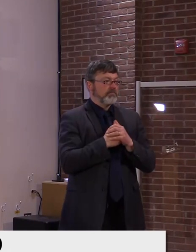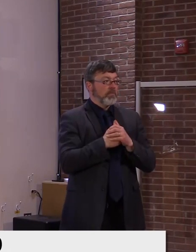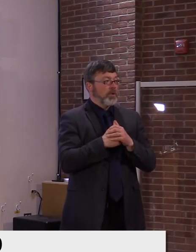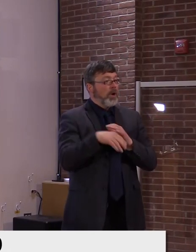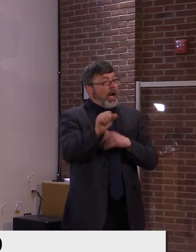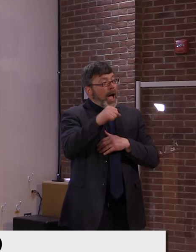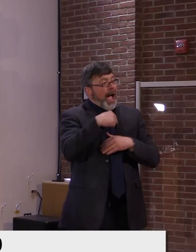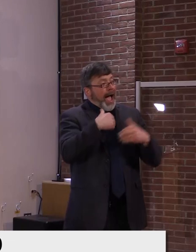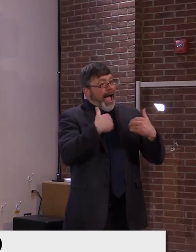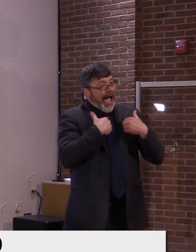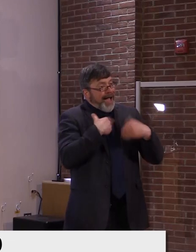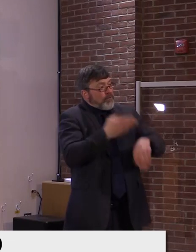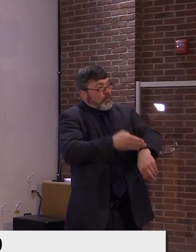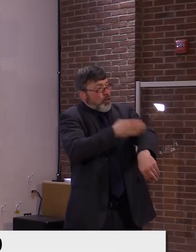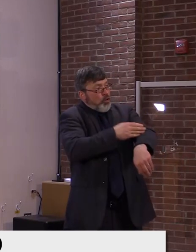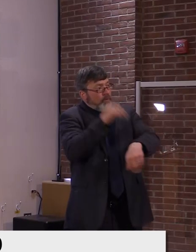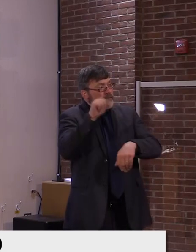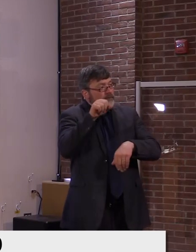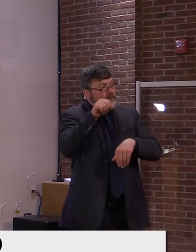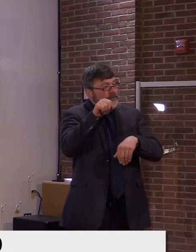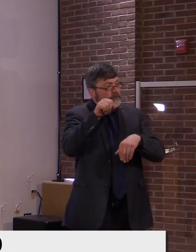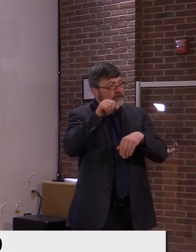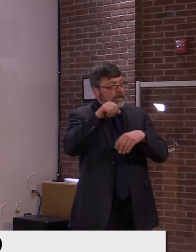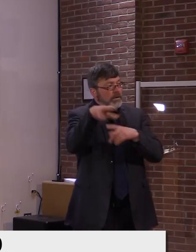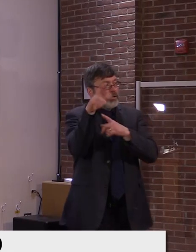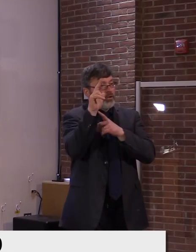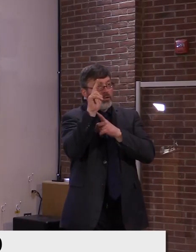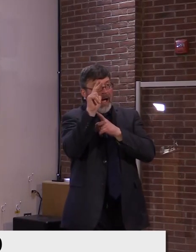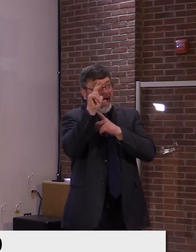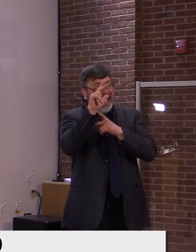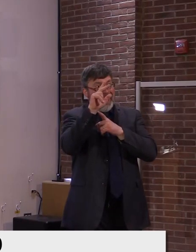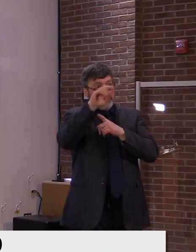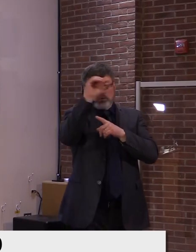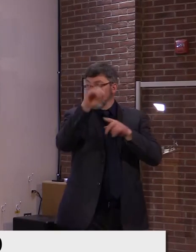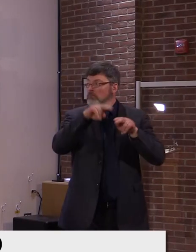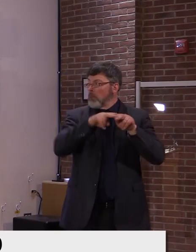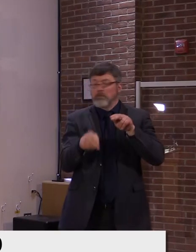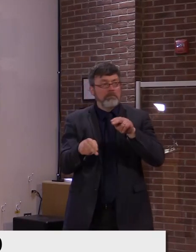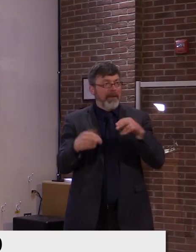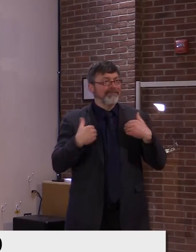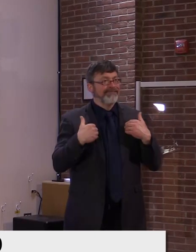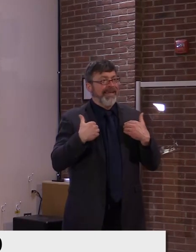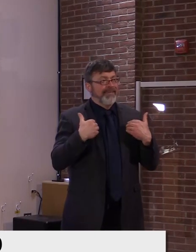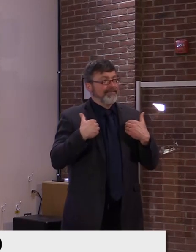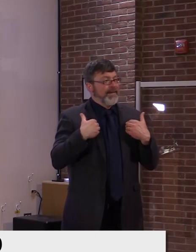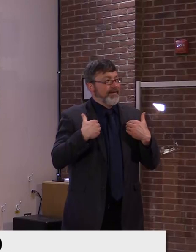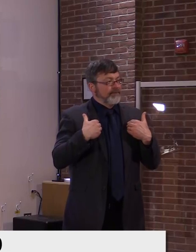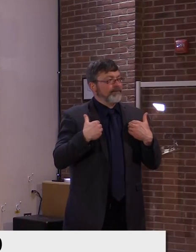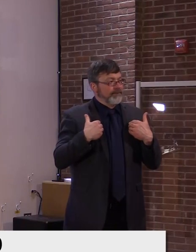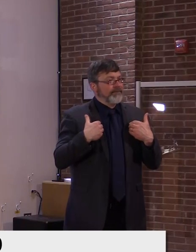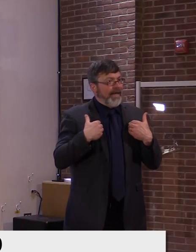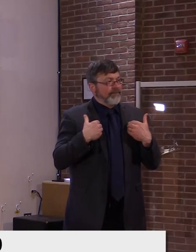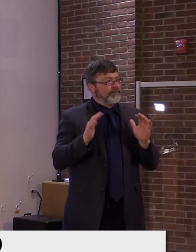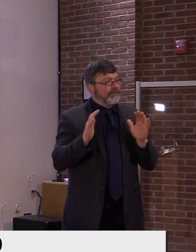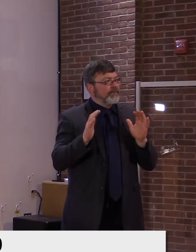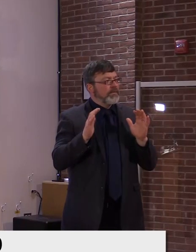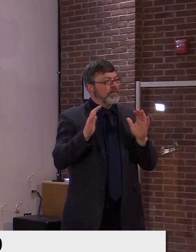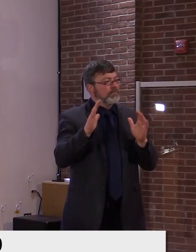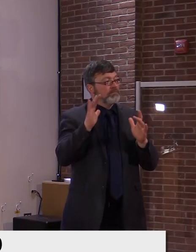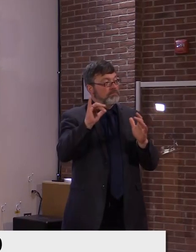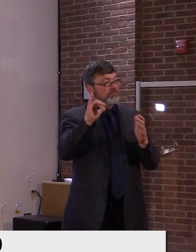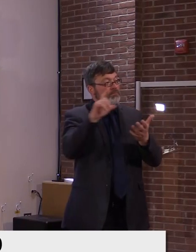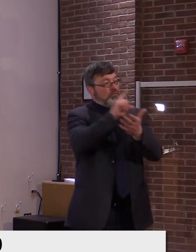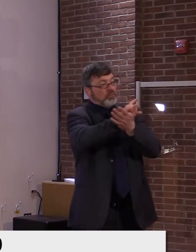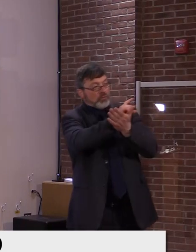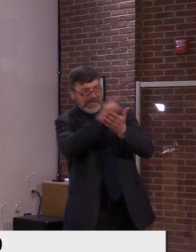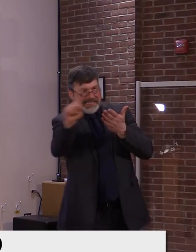fell 23%, reversing 3 weeks of elevated case growth. Our weekly cases reported this